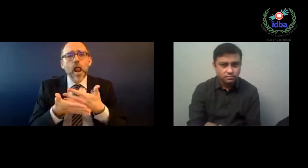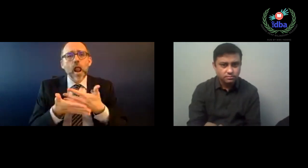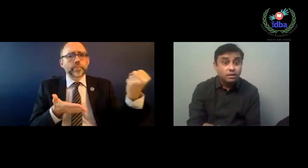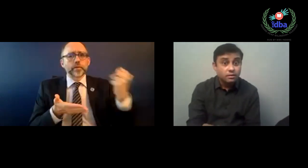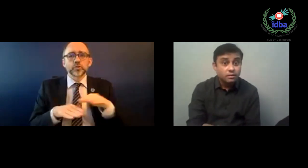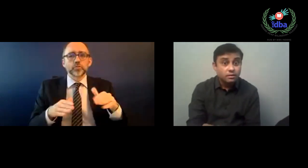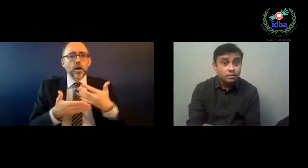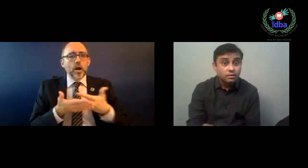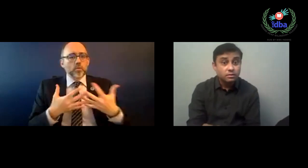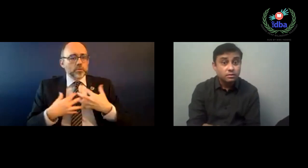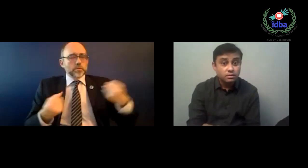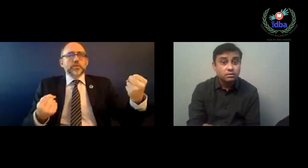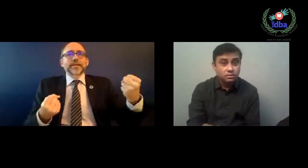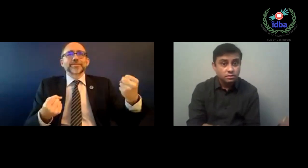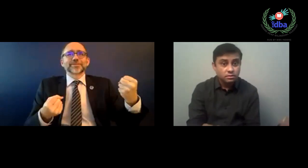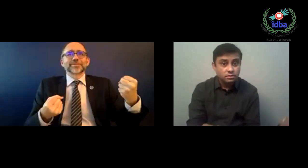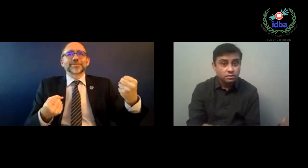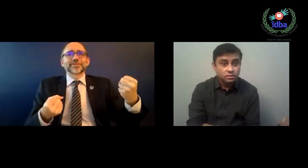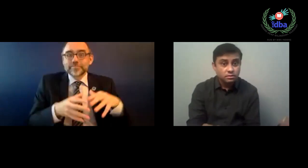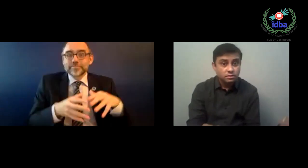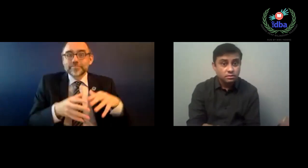When language is taken away from the deaf children,